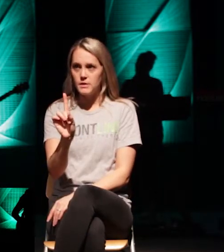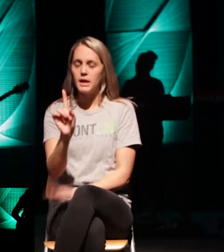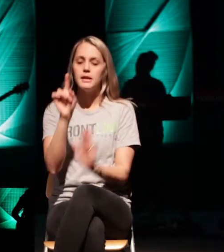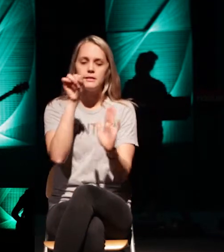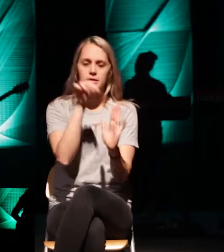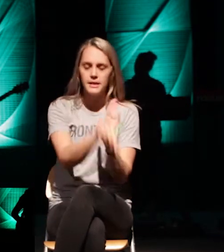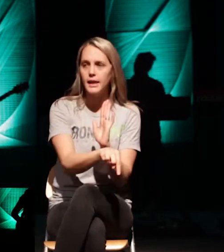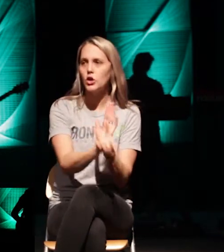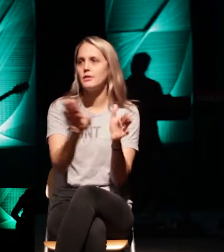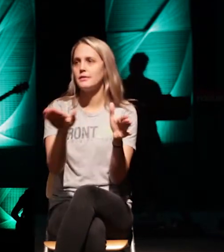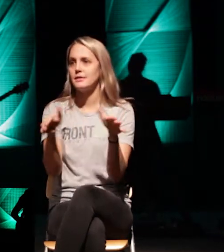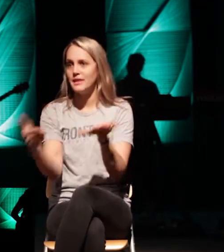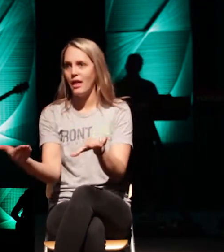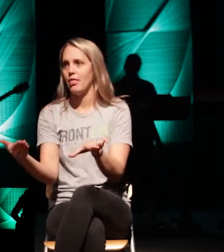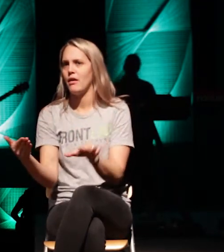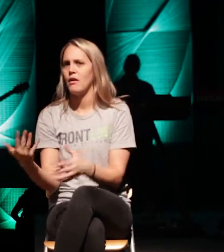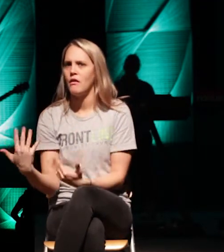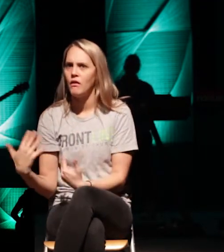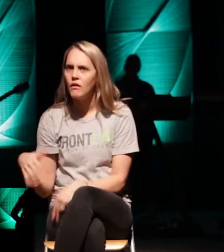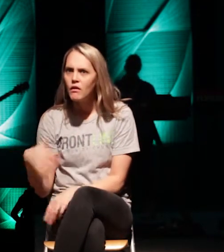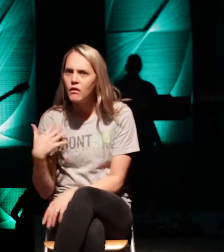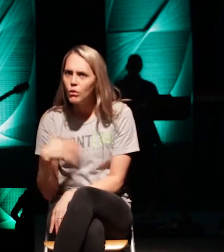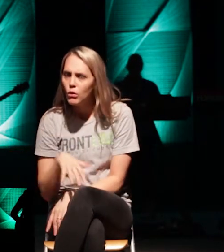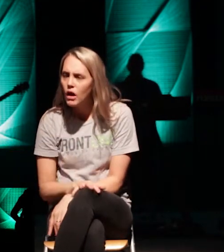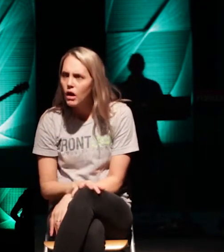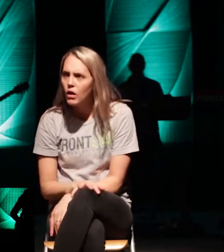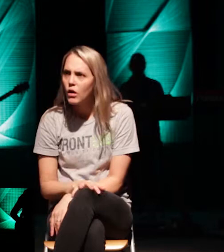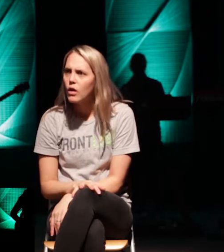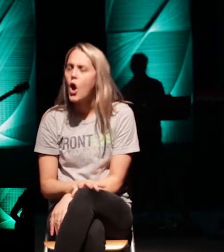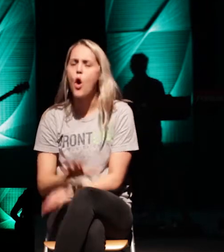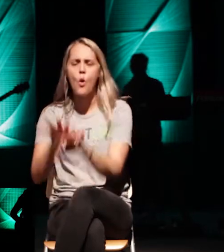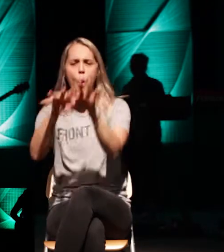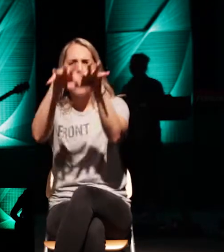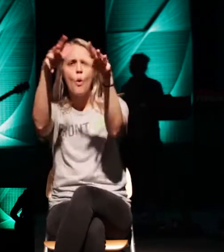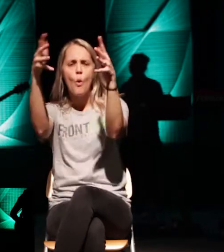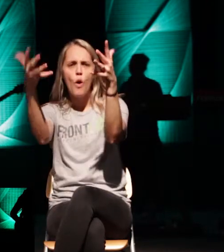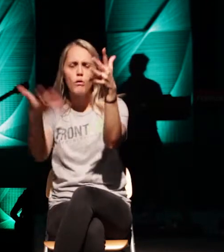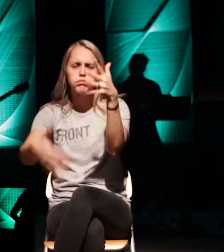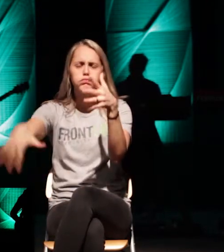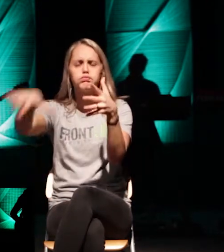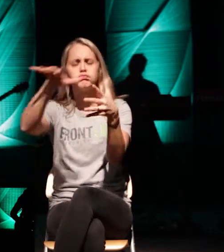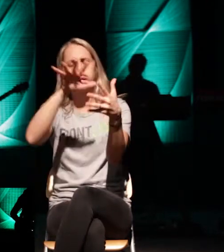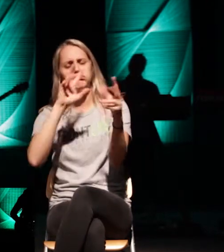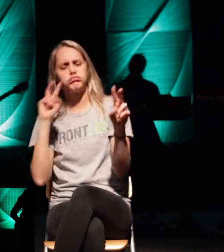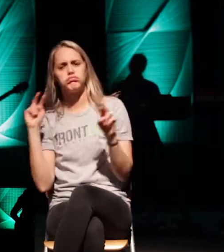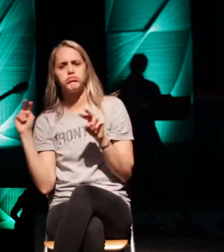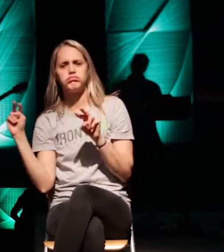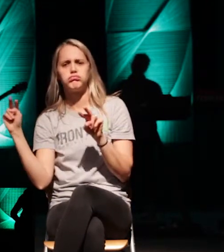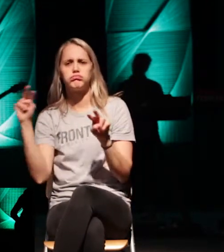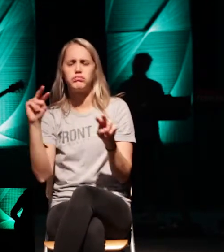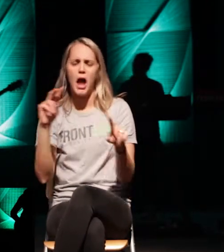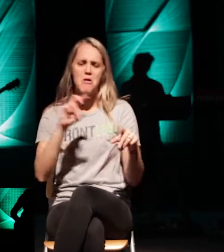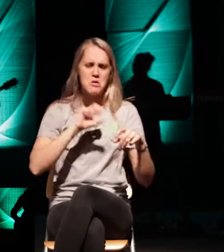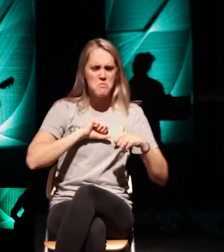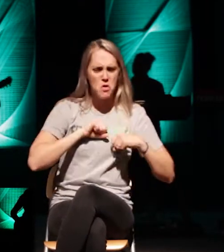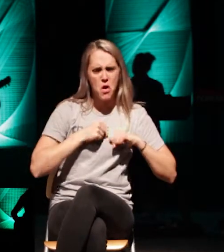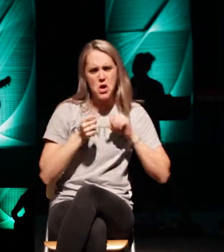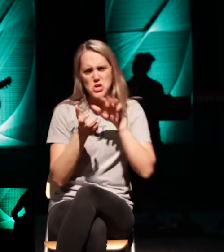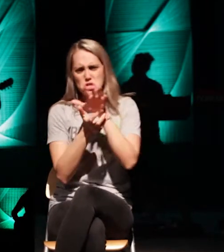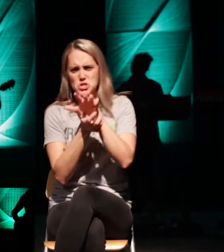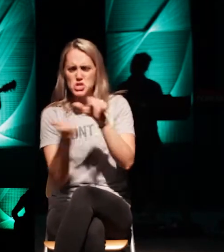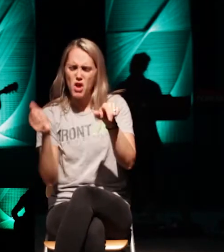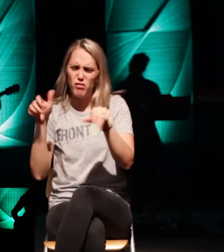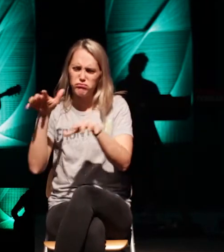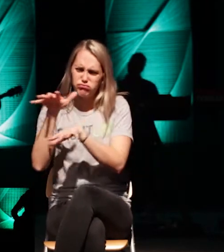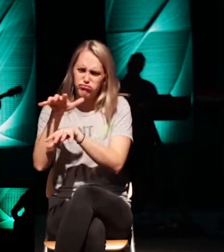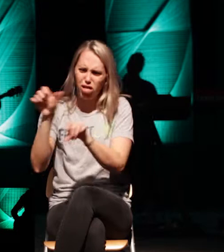Wow. That as we look at our world and we see brokenness and devastation and destruction and things that are just